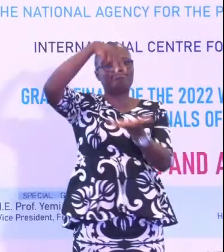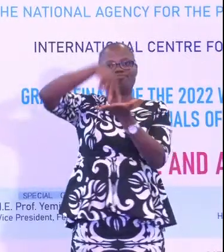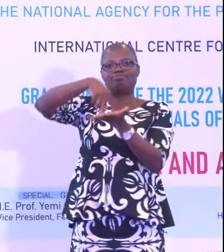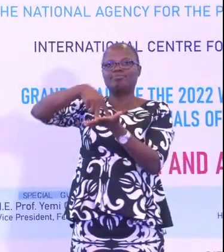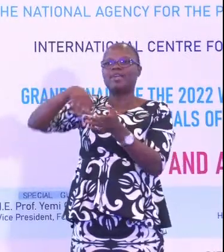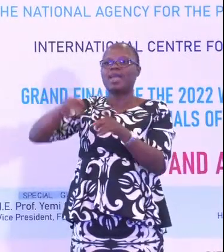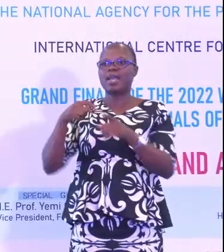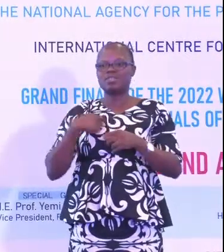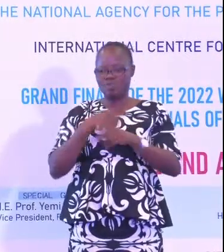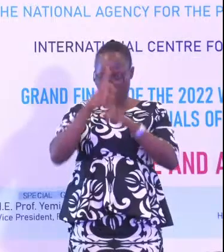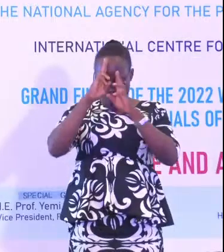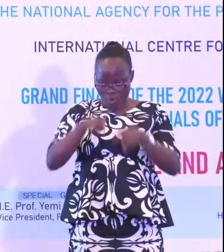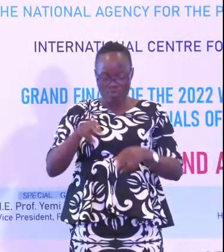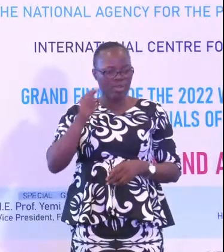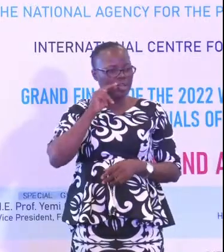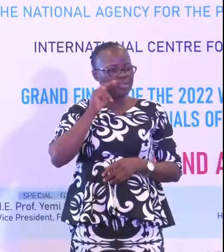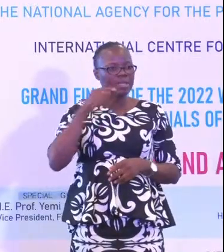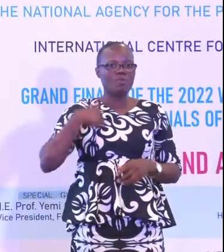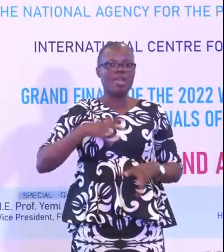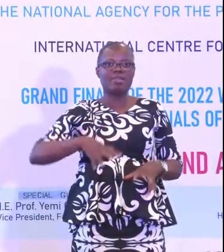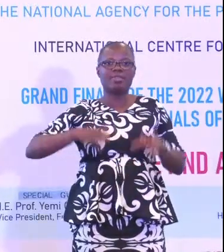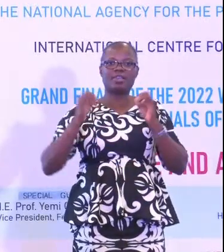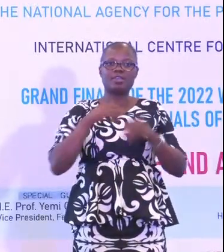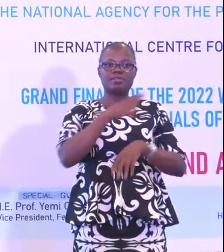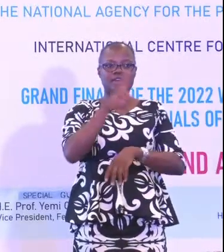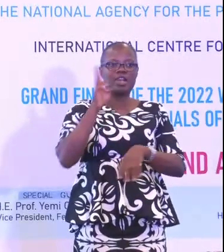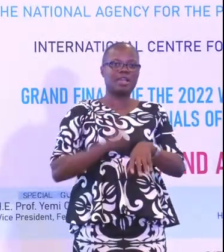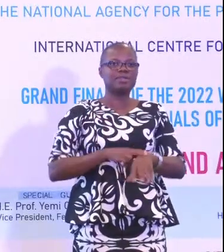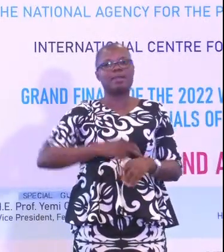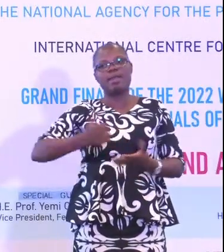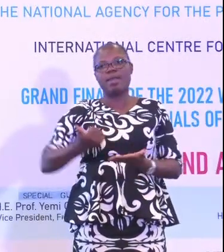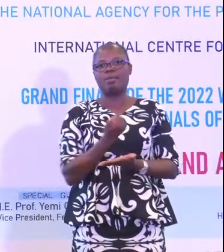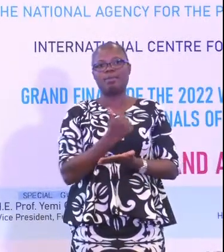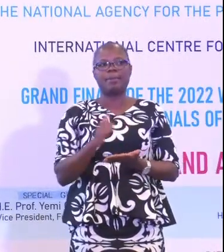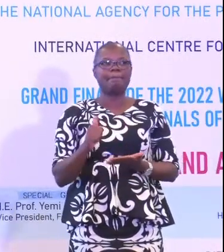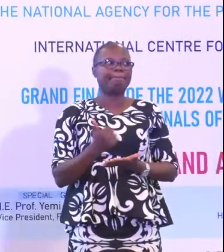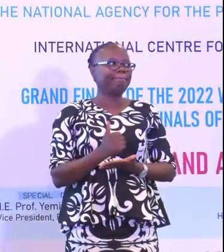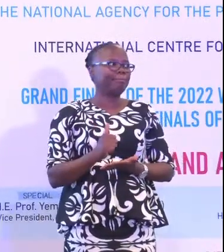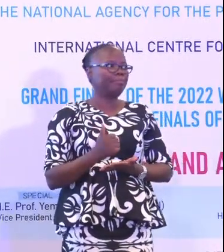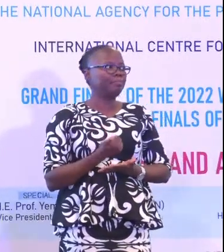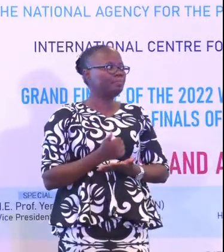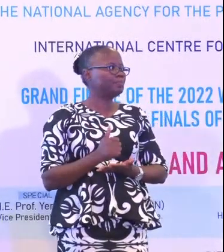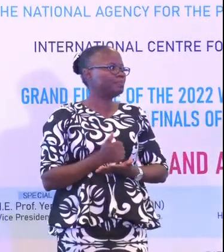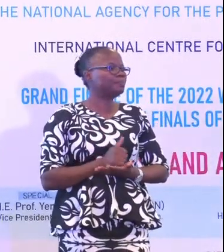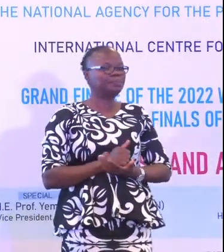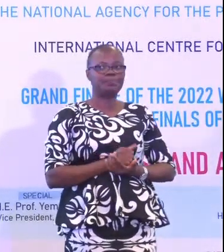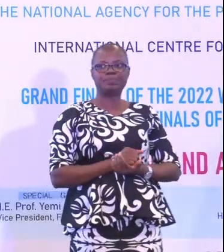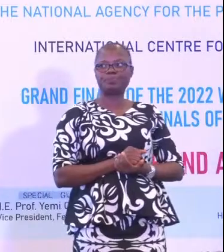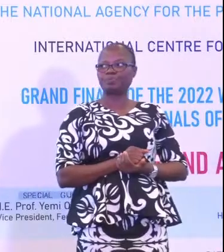honor Nigeria by taking the national anthem.